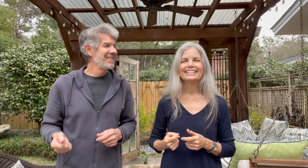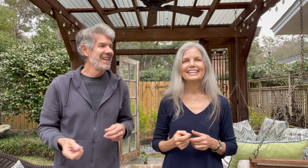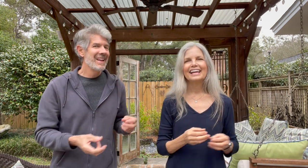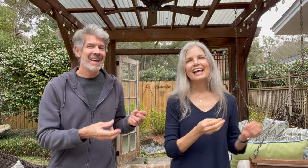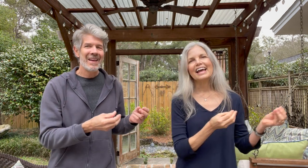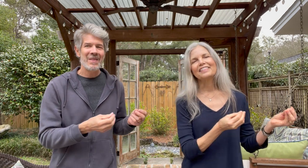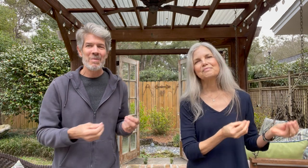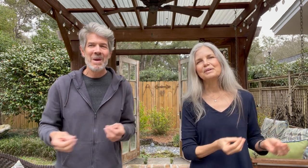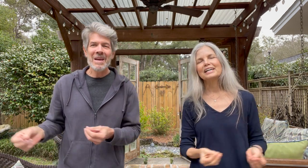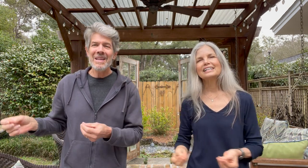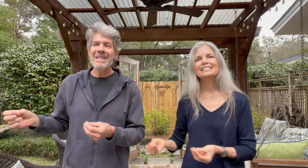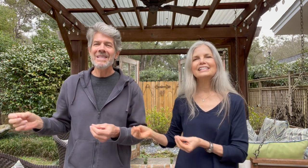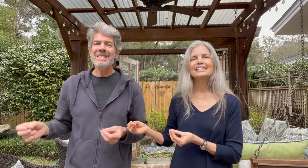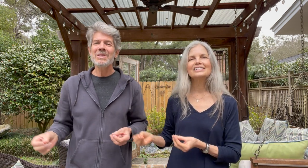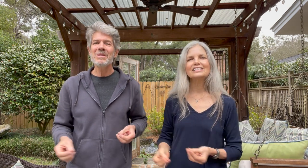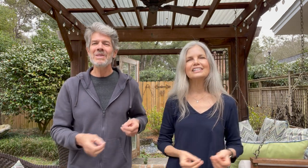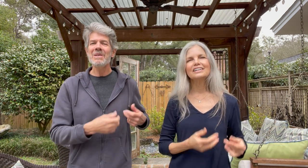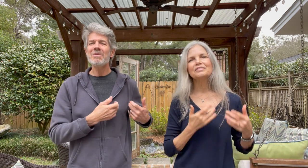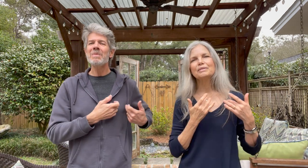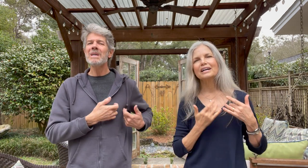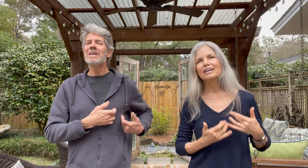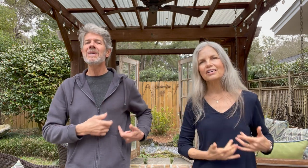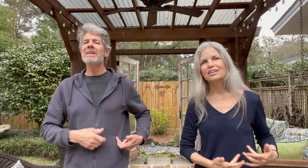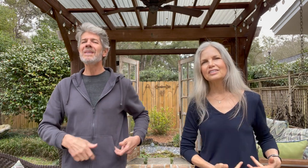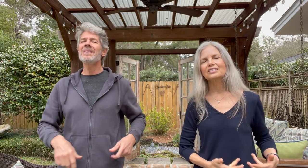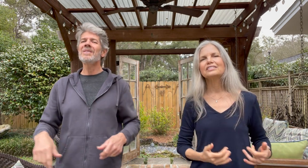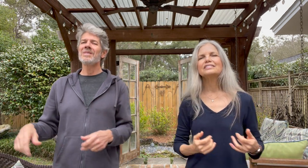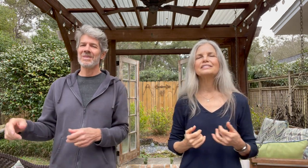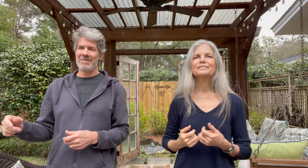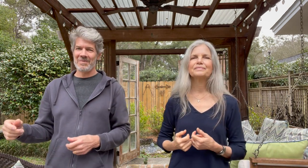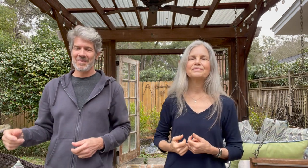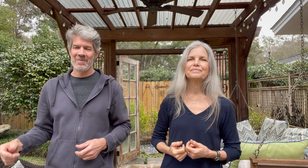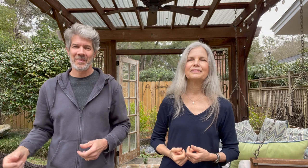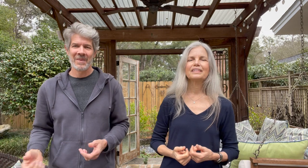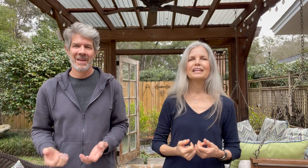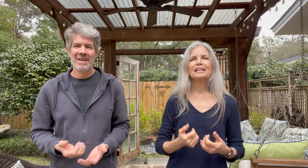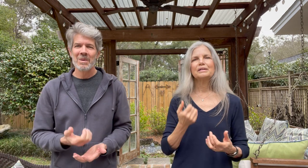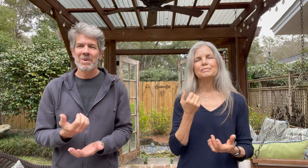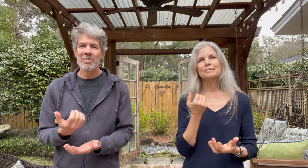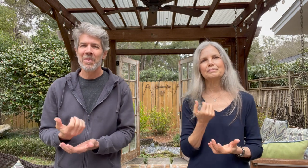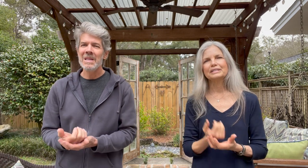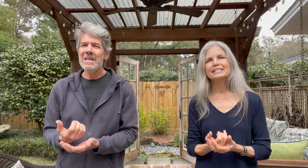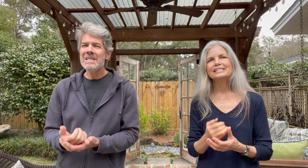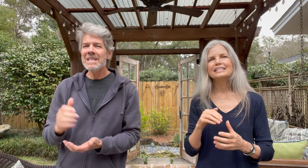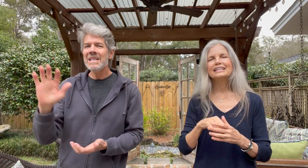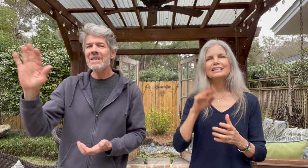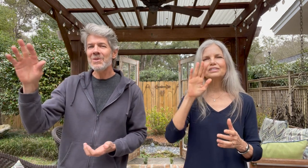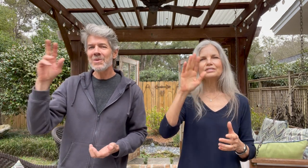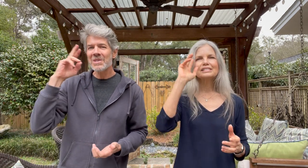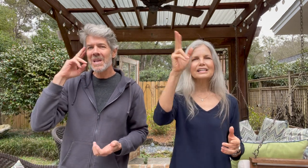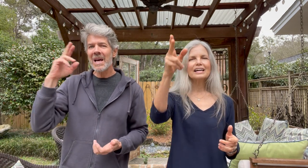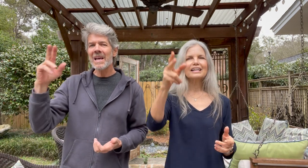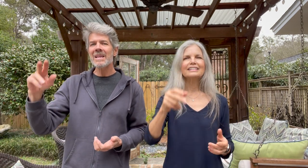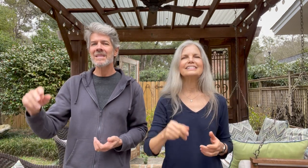mouth and the meditation of my heart be pleasing in your sight.